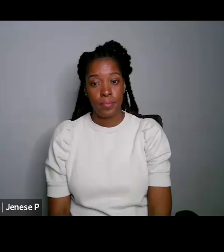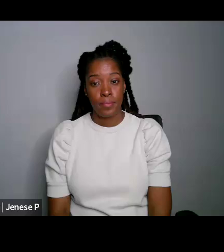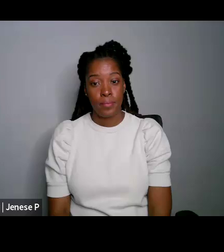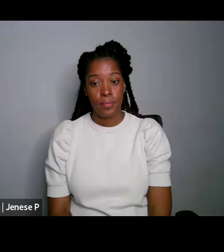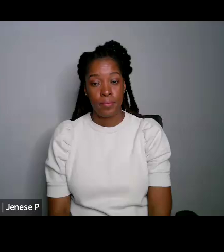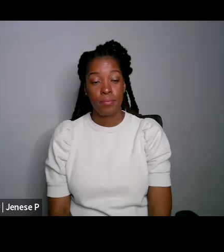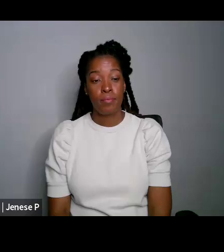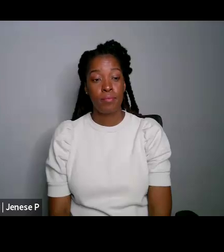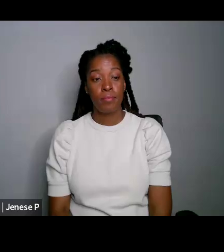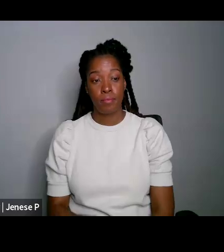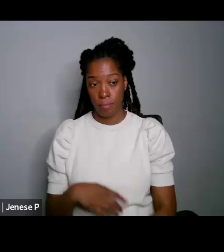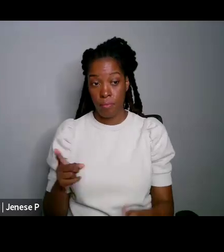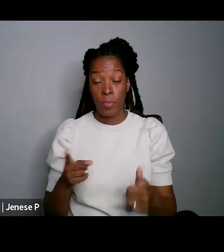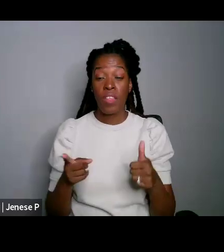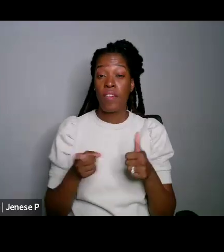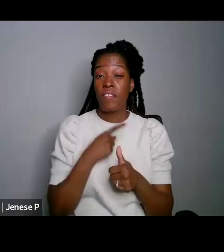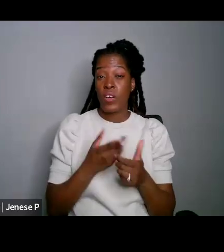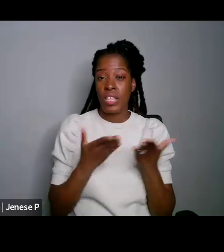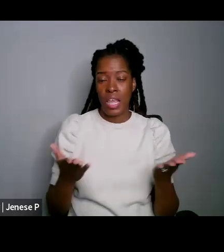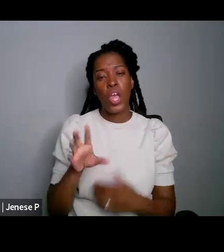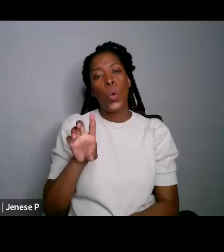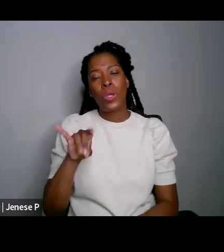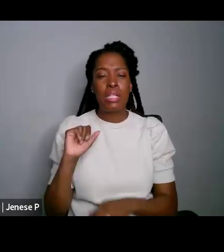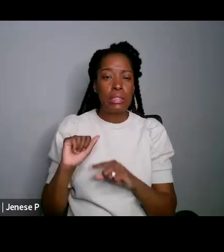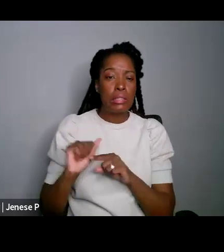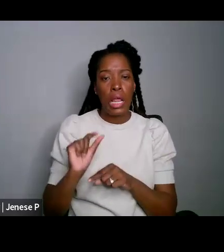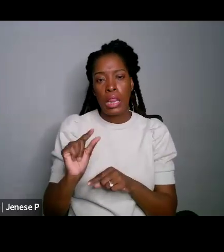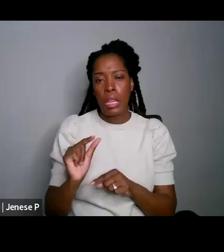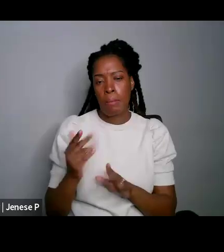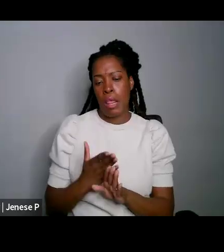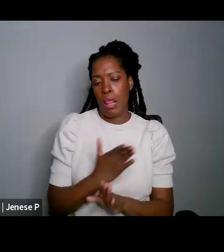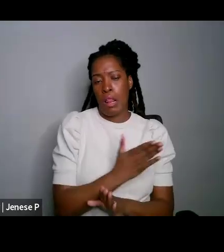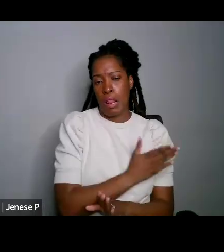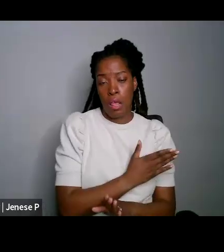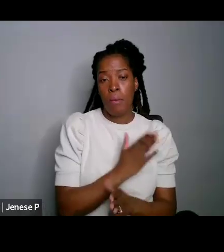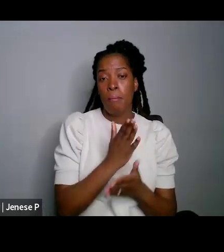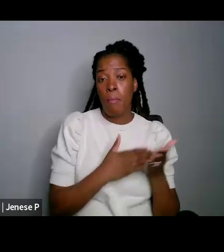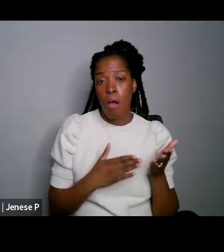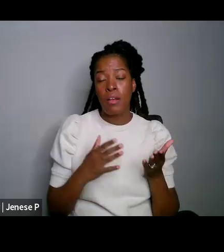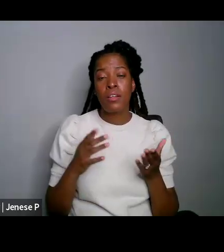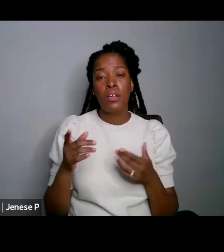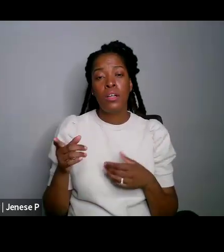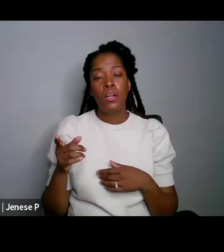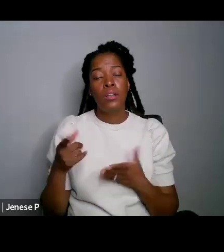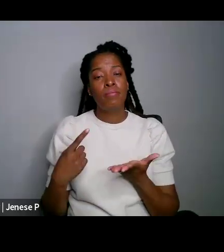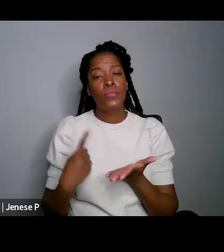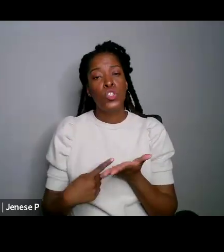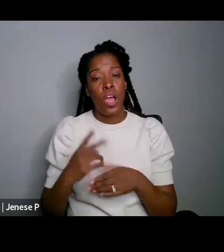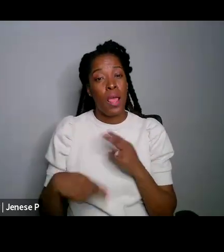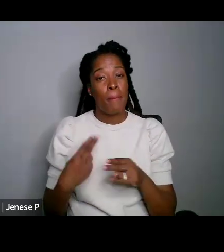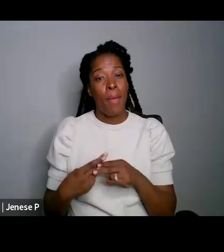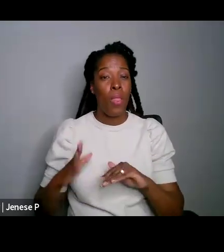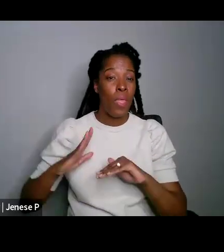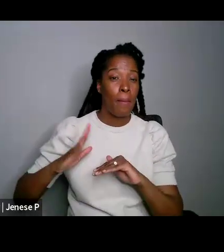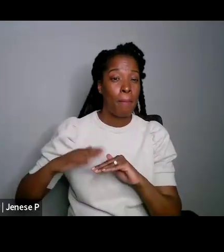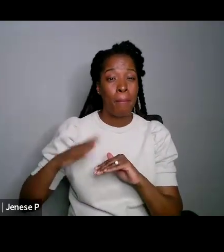The first thing, and we did a little bit of this in the last section where we talked about those bare minimum